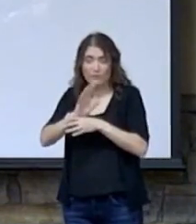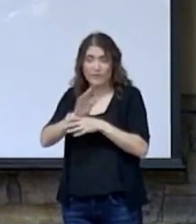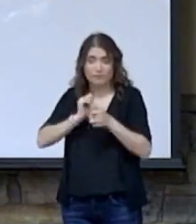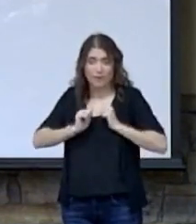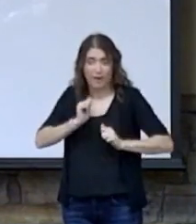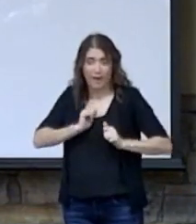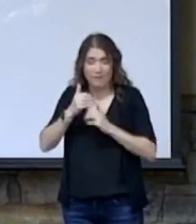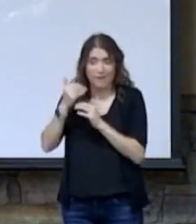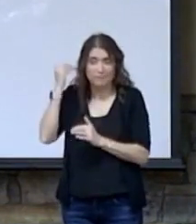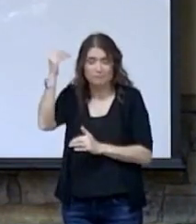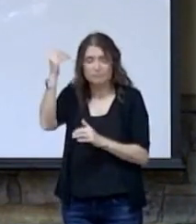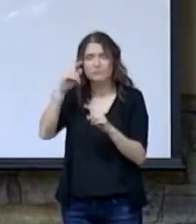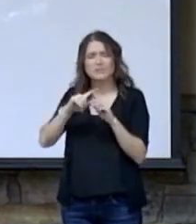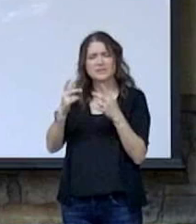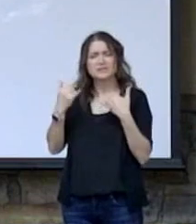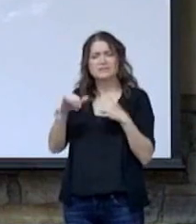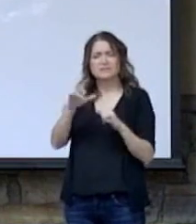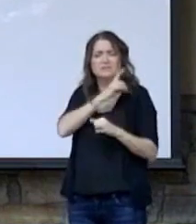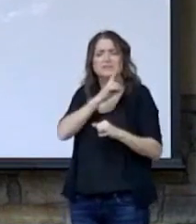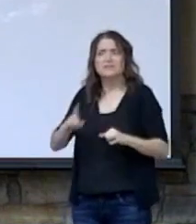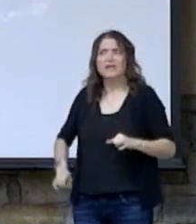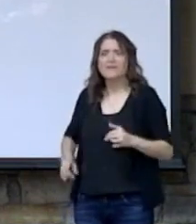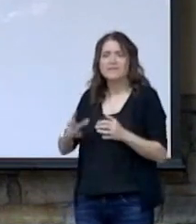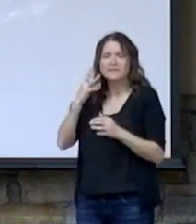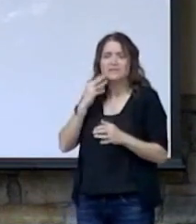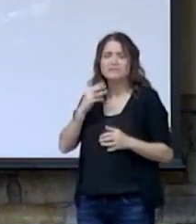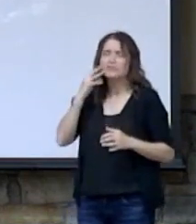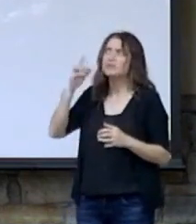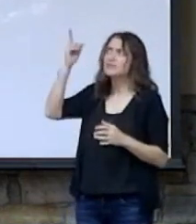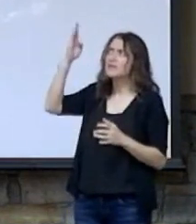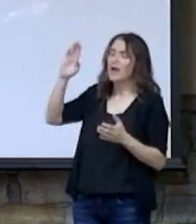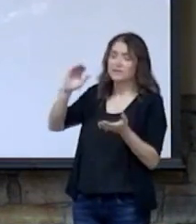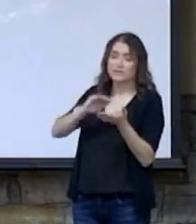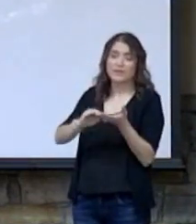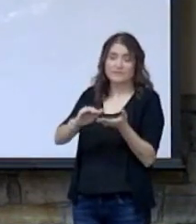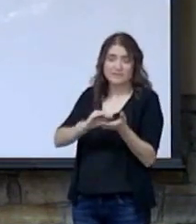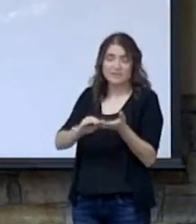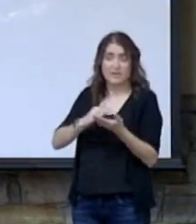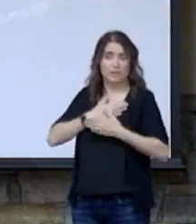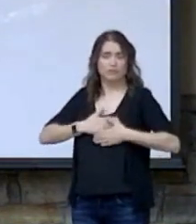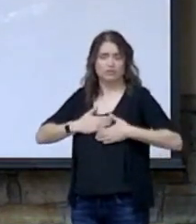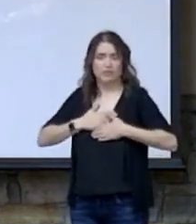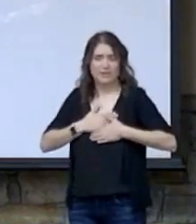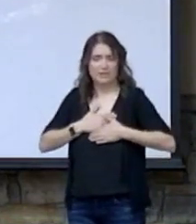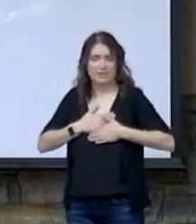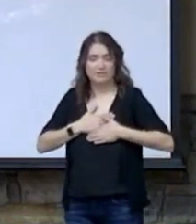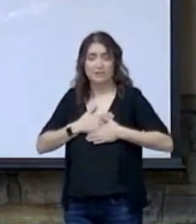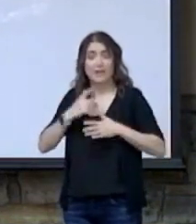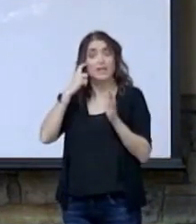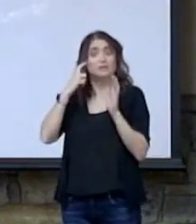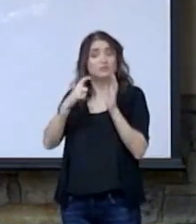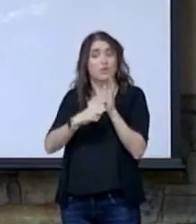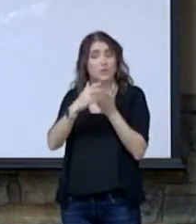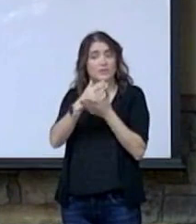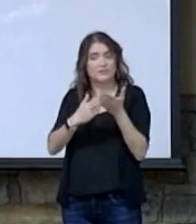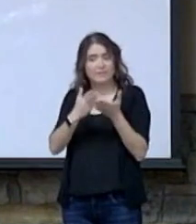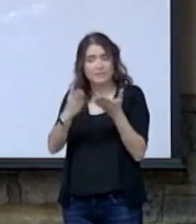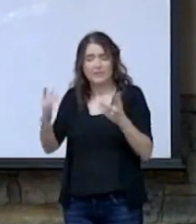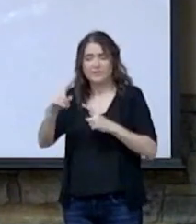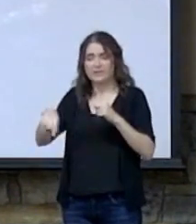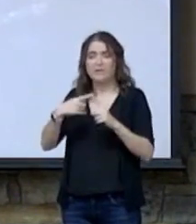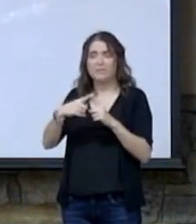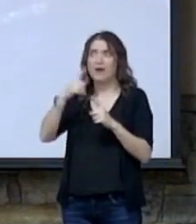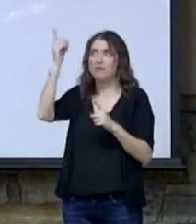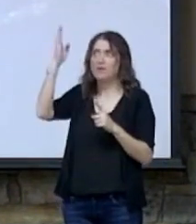experienced God's forgiveness. And David appreciated God's forgiveness. And let's notice some things about God's forgiveness in